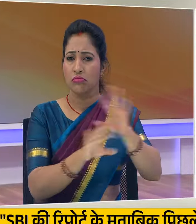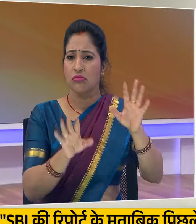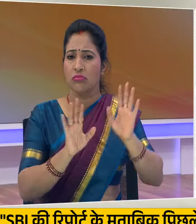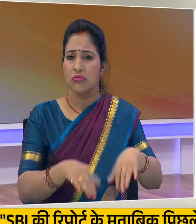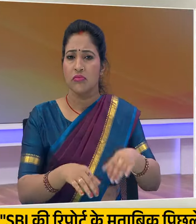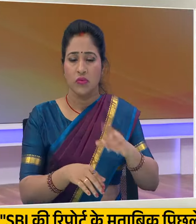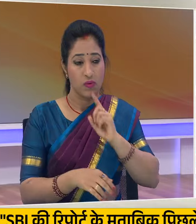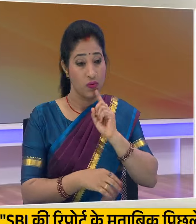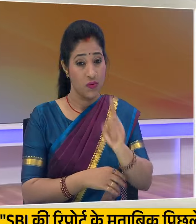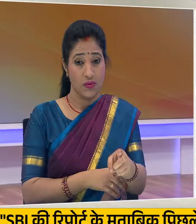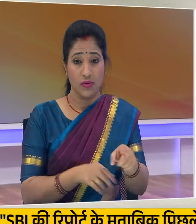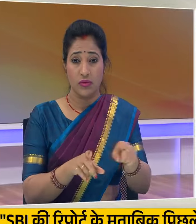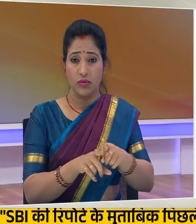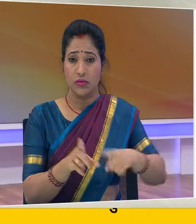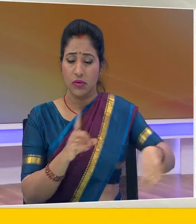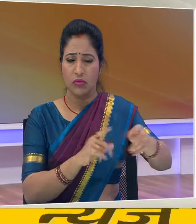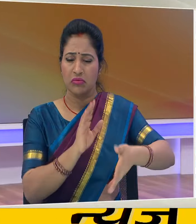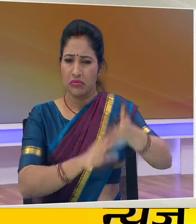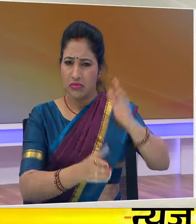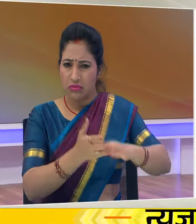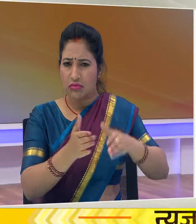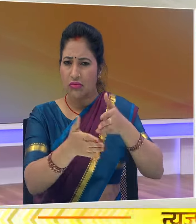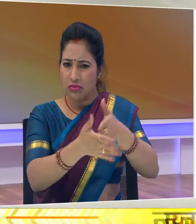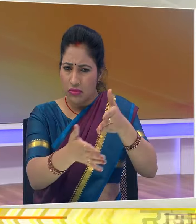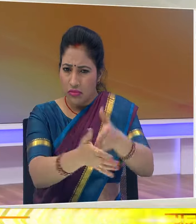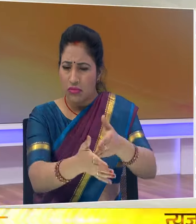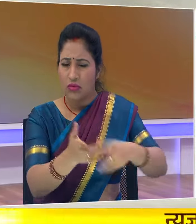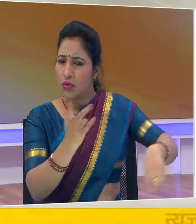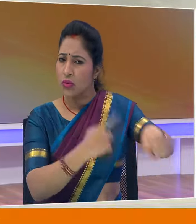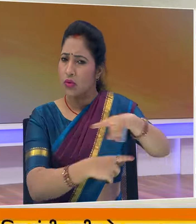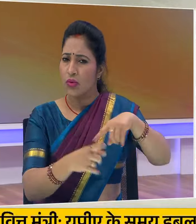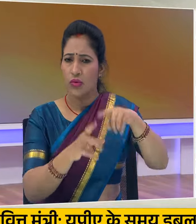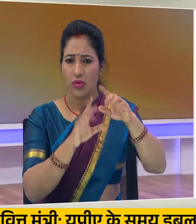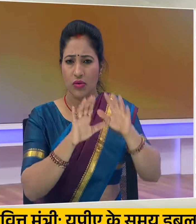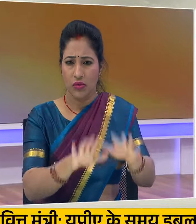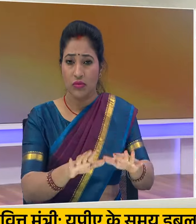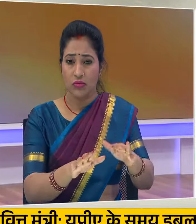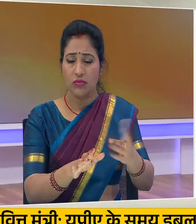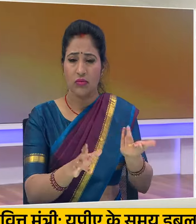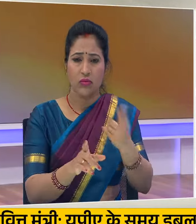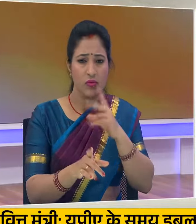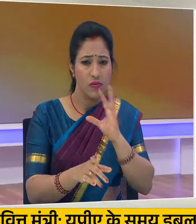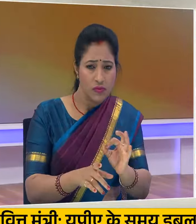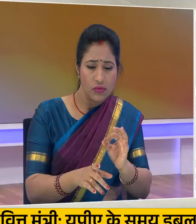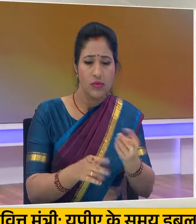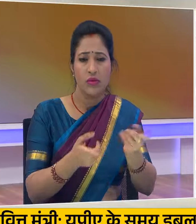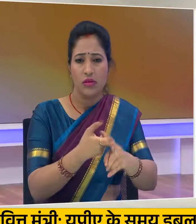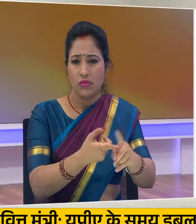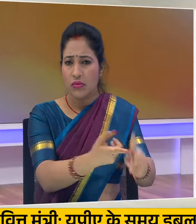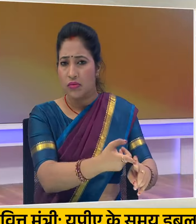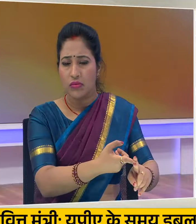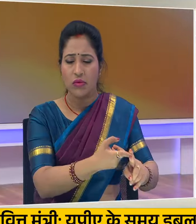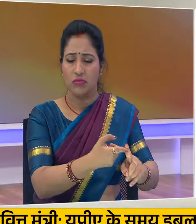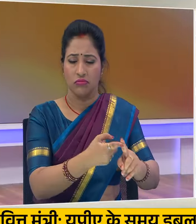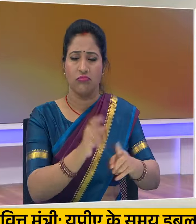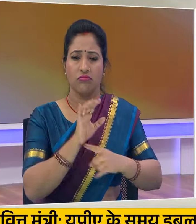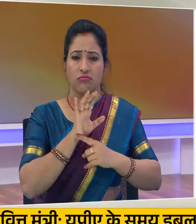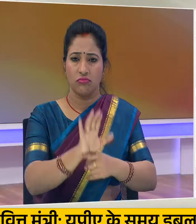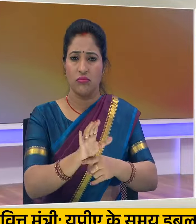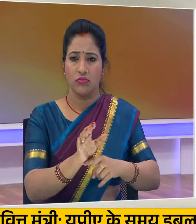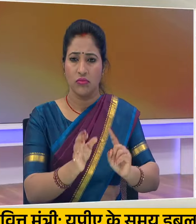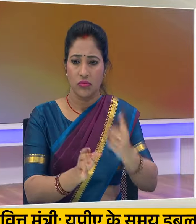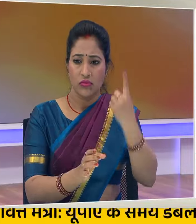in order that we overcome the challenges, and two core elements have been highlighted. One